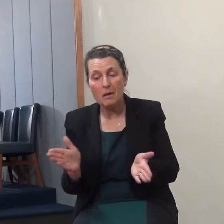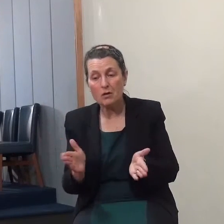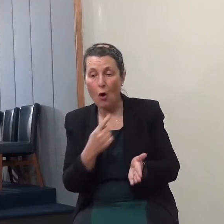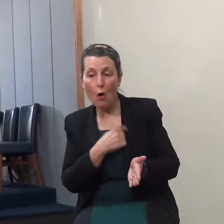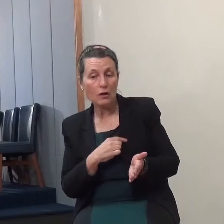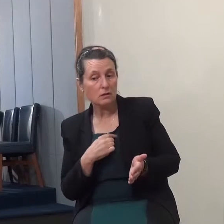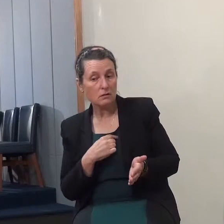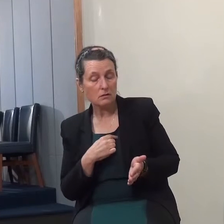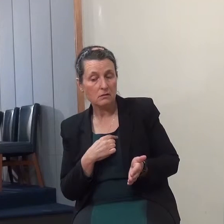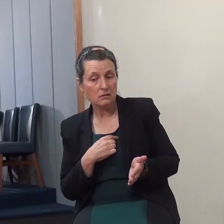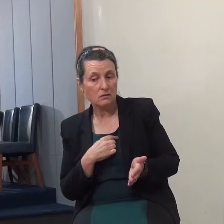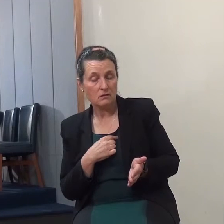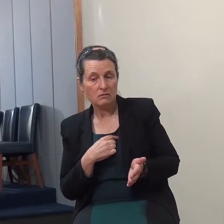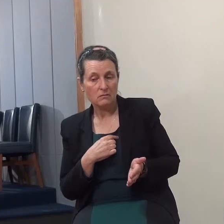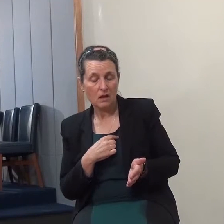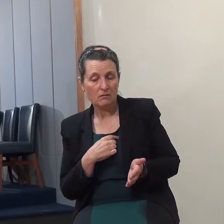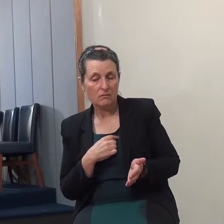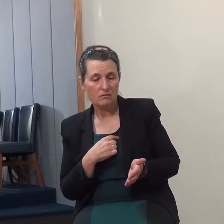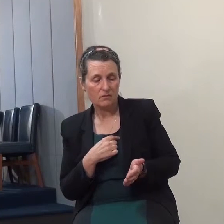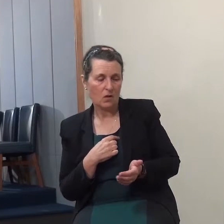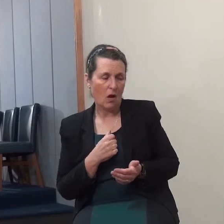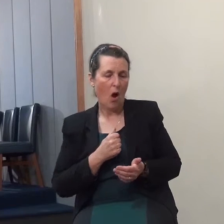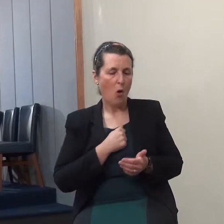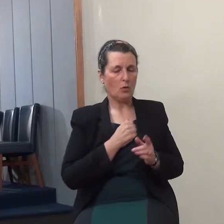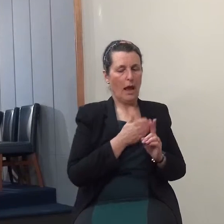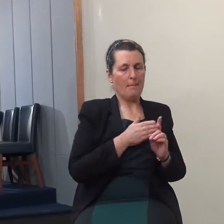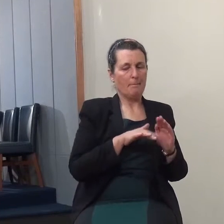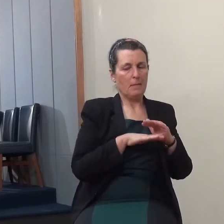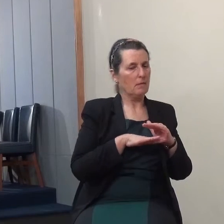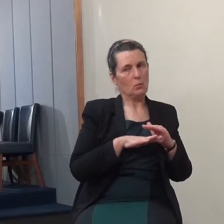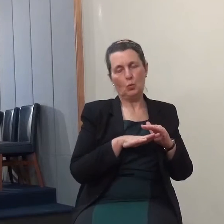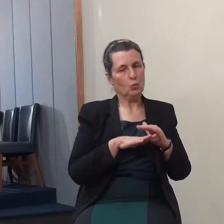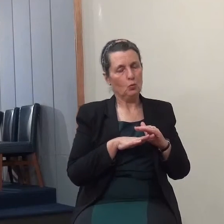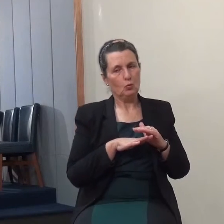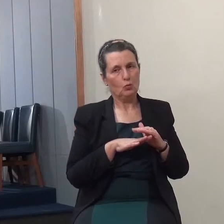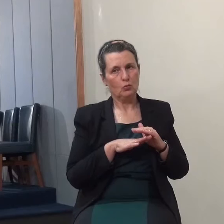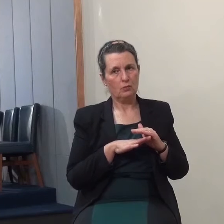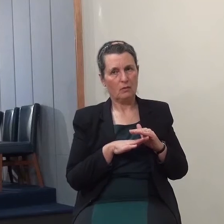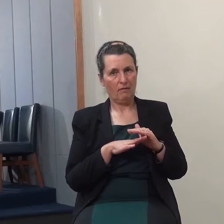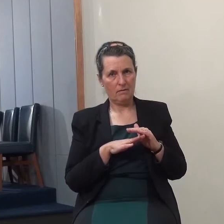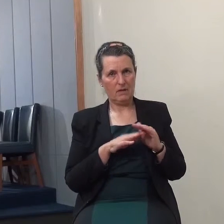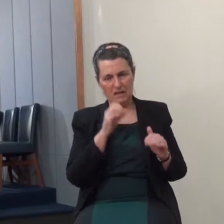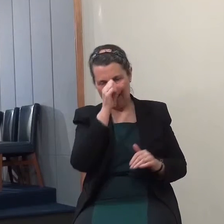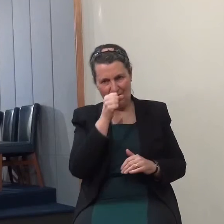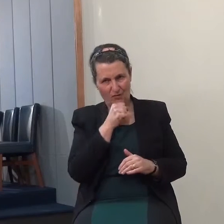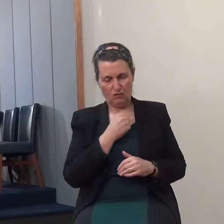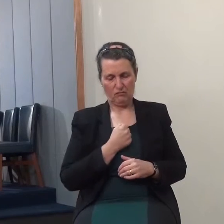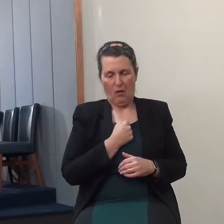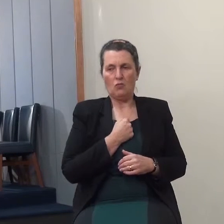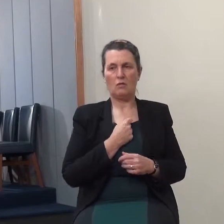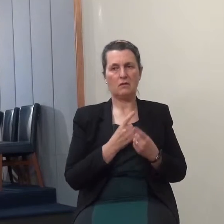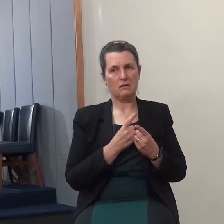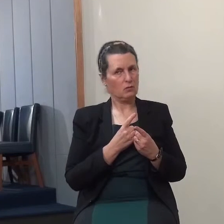Not to have a personal agenda. Not to be seeking for yourself. To have purity of